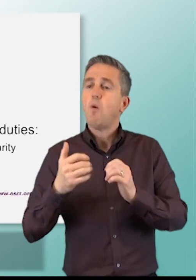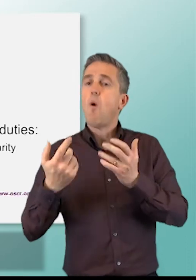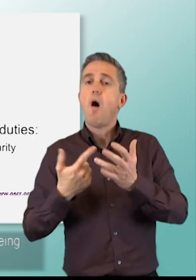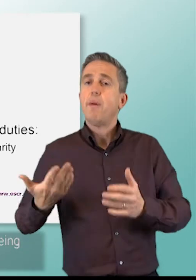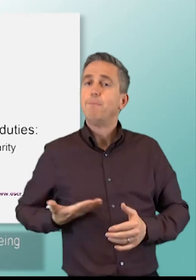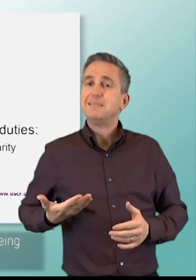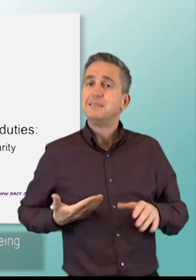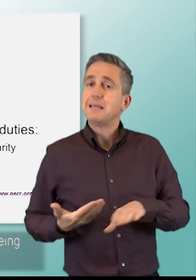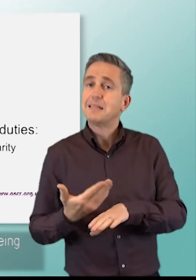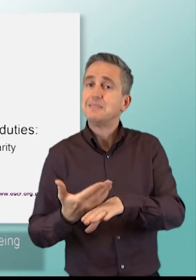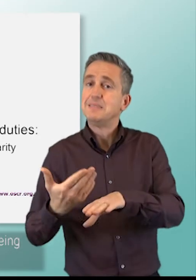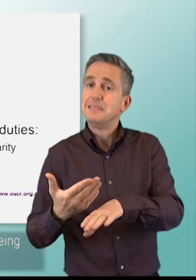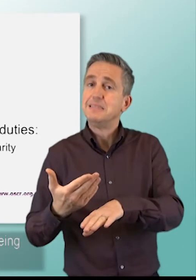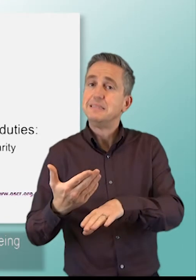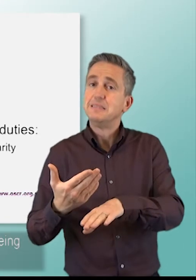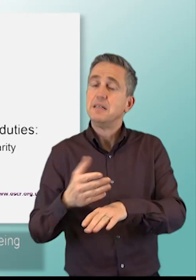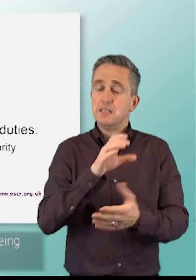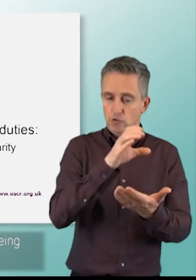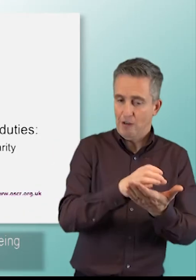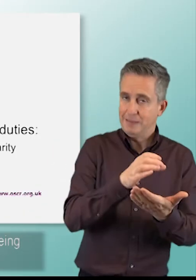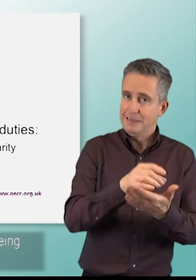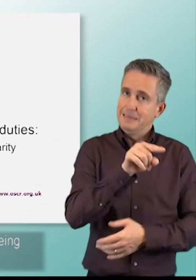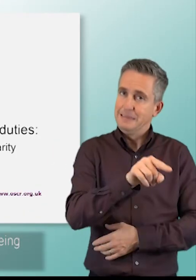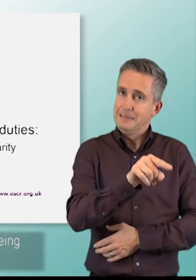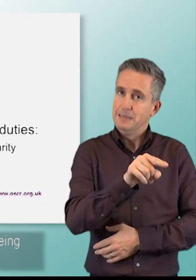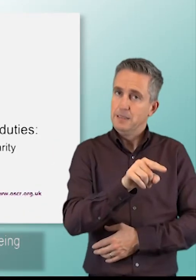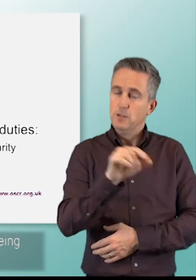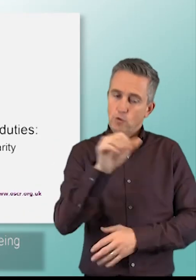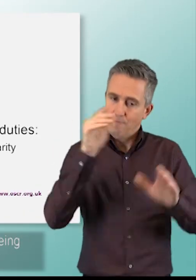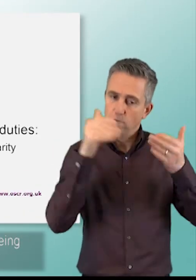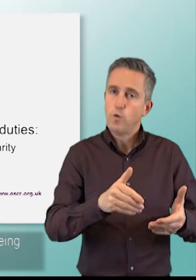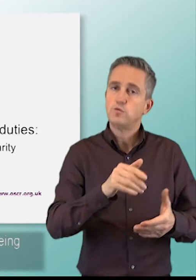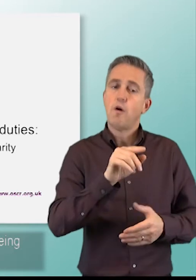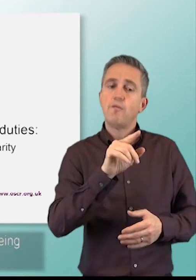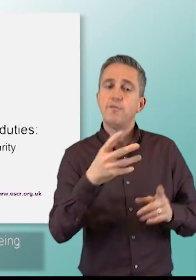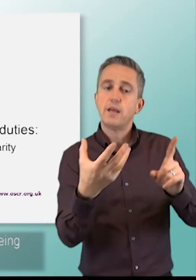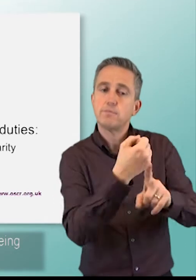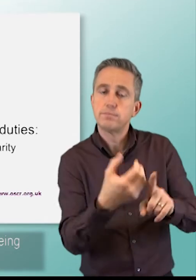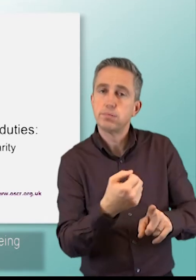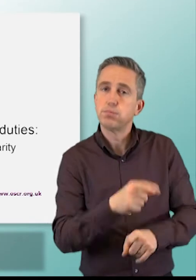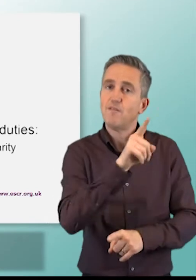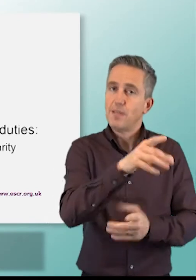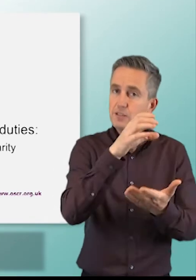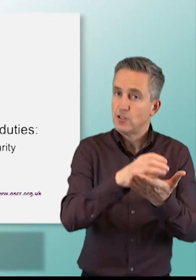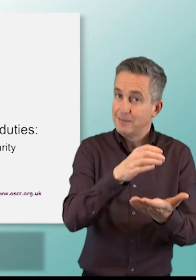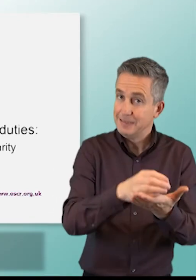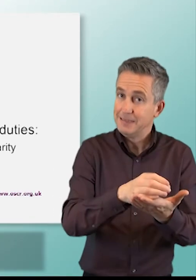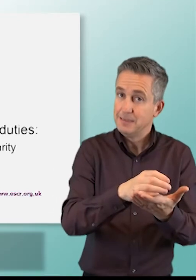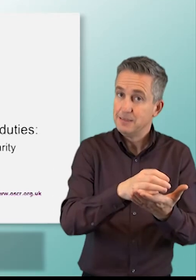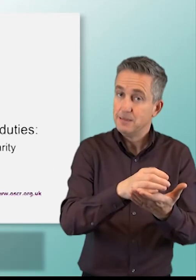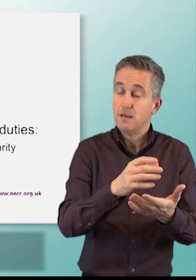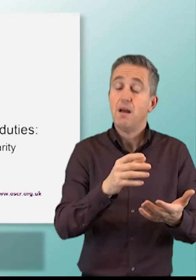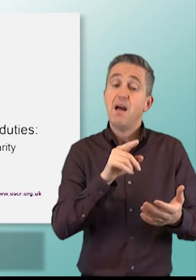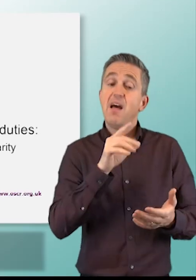friends, or their associated business interests, okay? It's really focusing very clearly on what the charity as an organisation